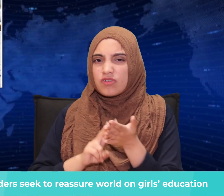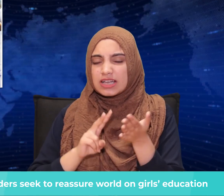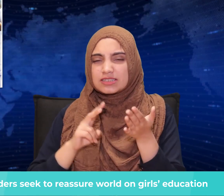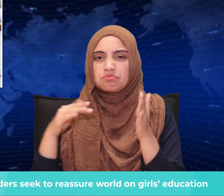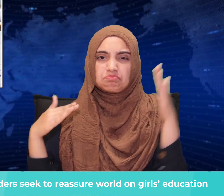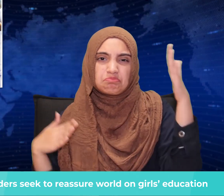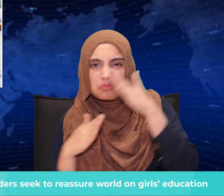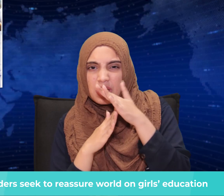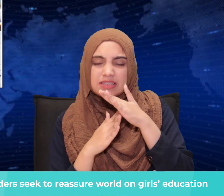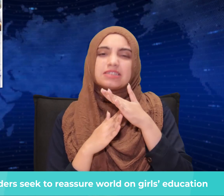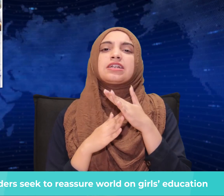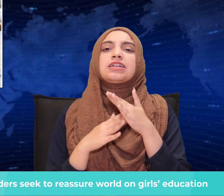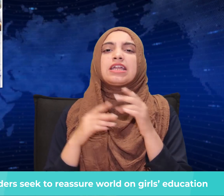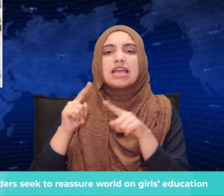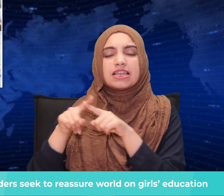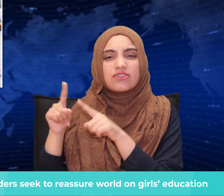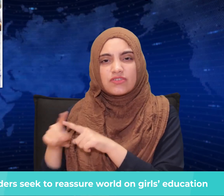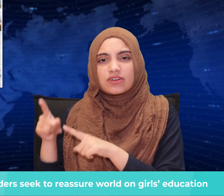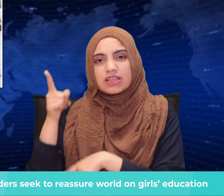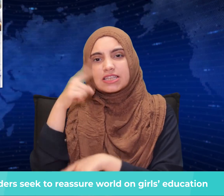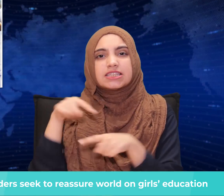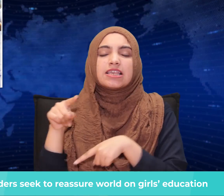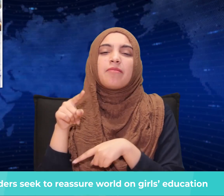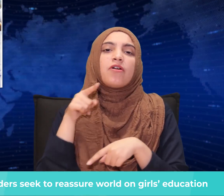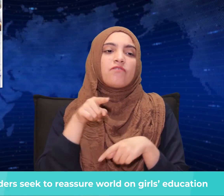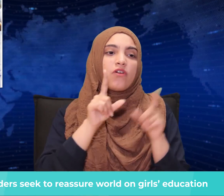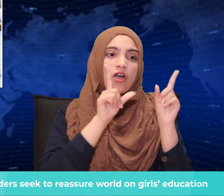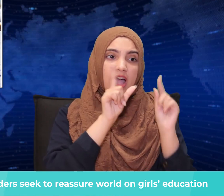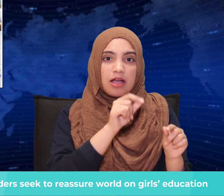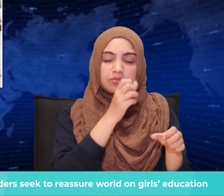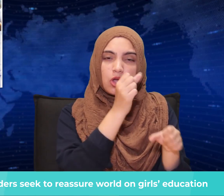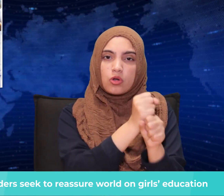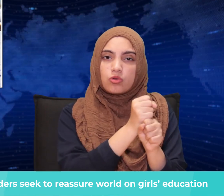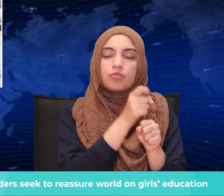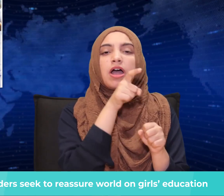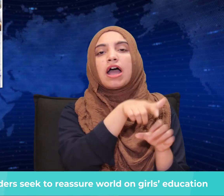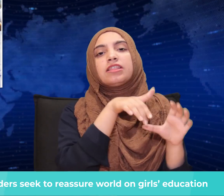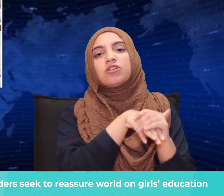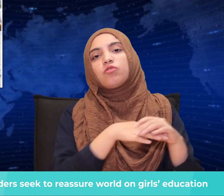President Amarullah Saleh, are leading the Panjshir resistance.